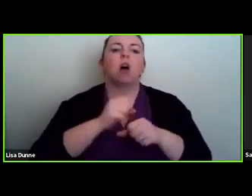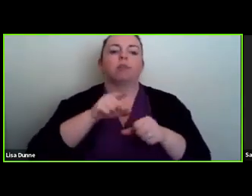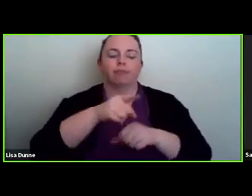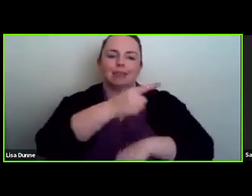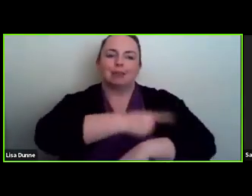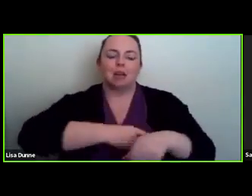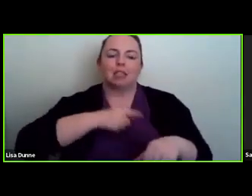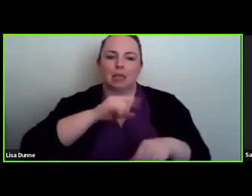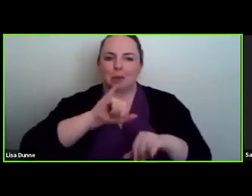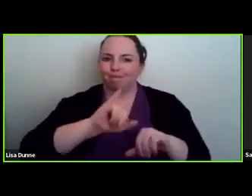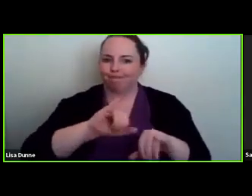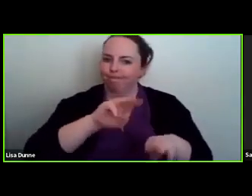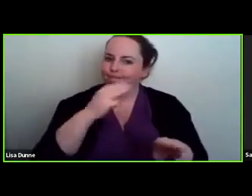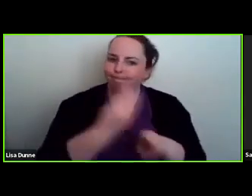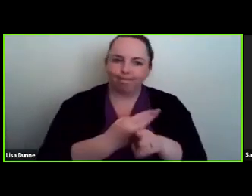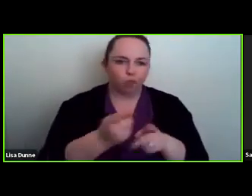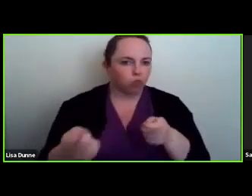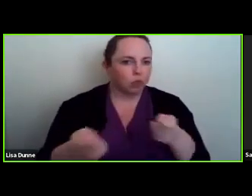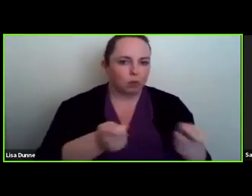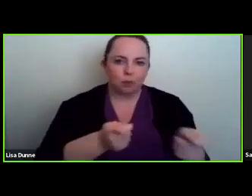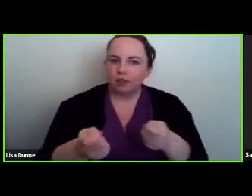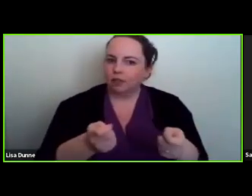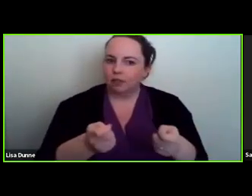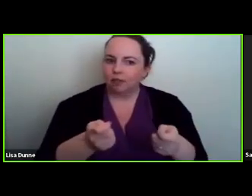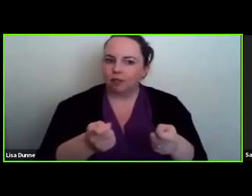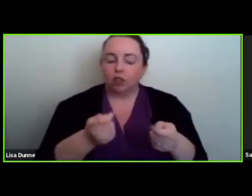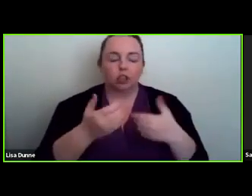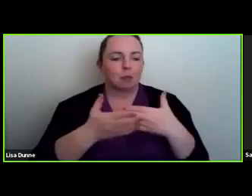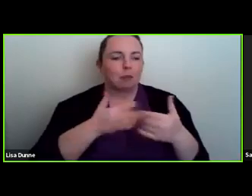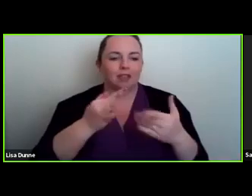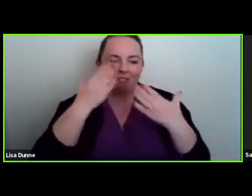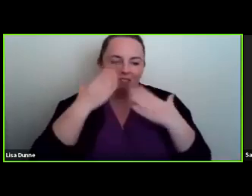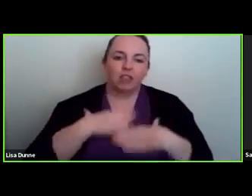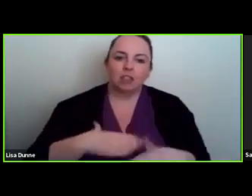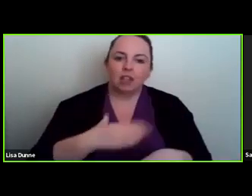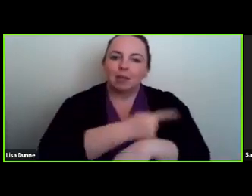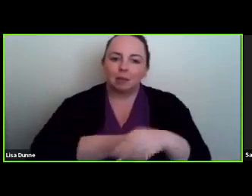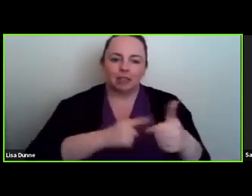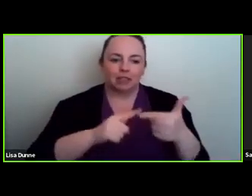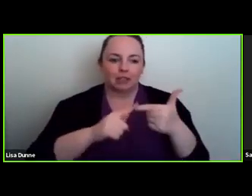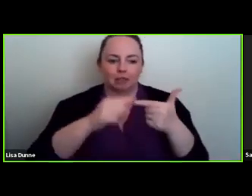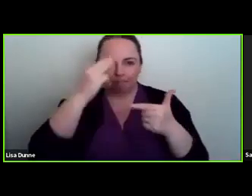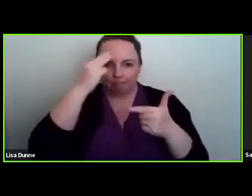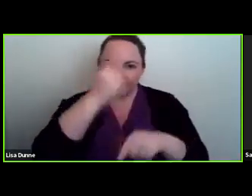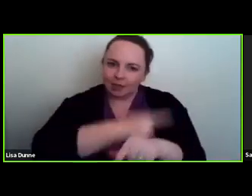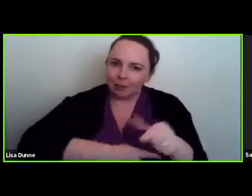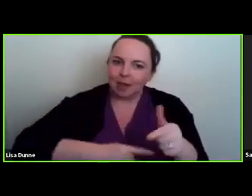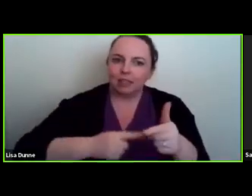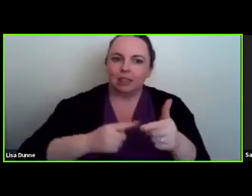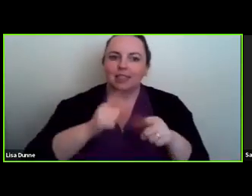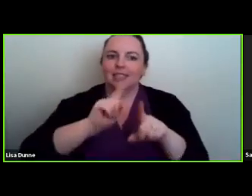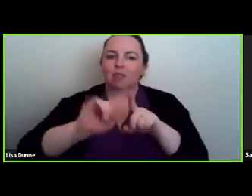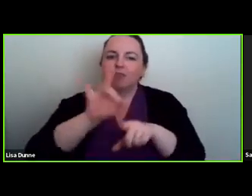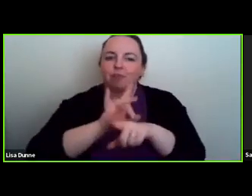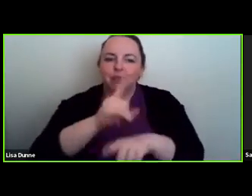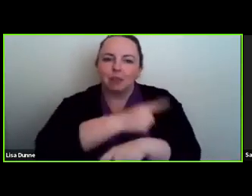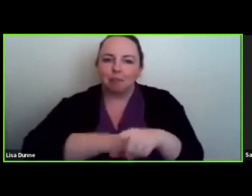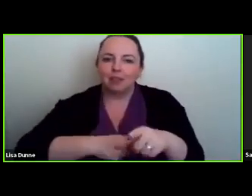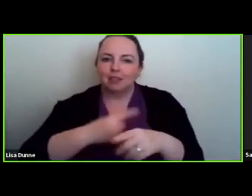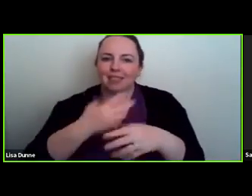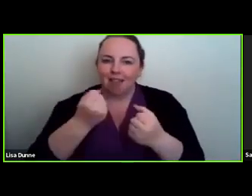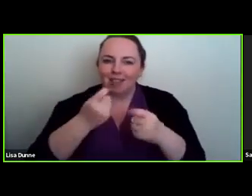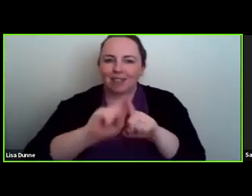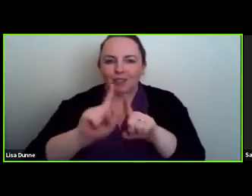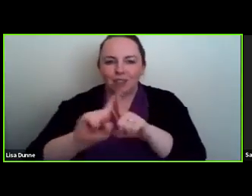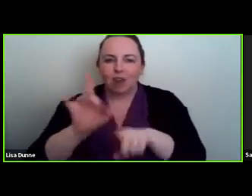disability are treated very poorly. Whether it's physical disability, mental disability, the disabilities are of different types